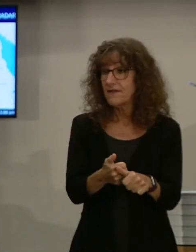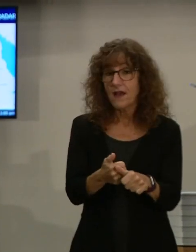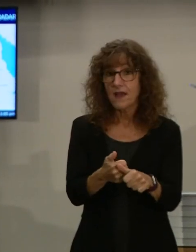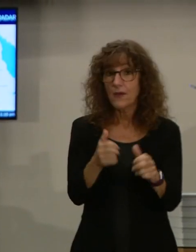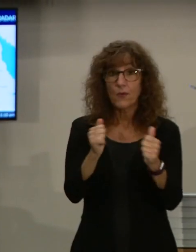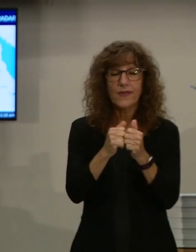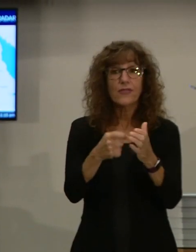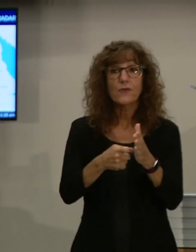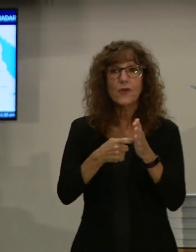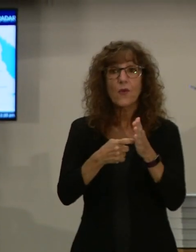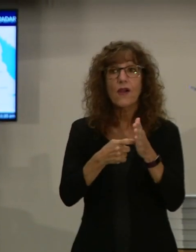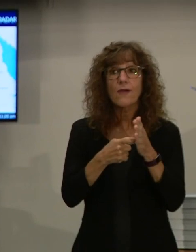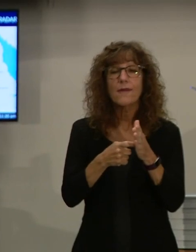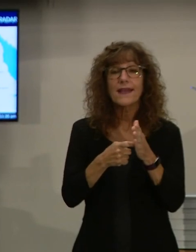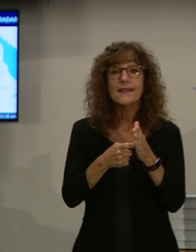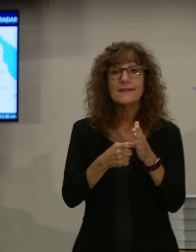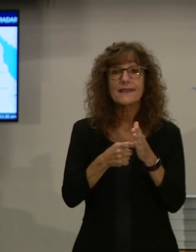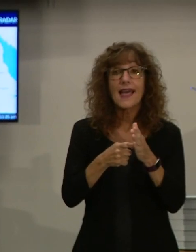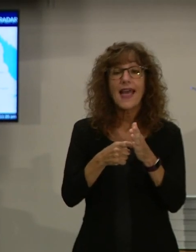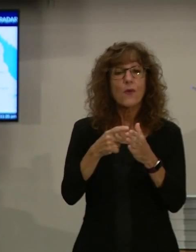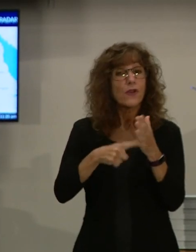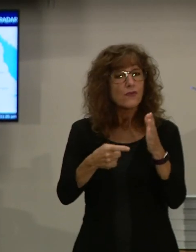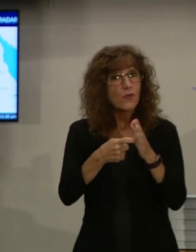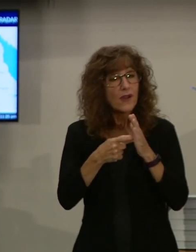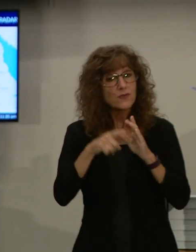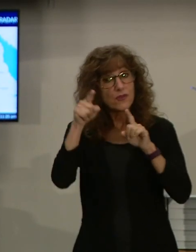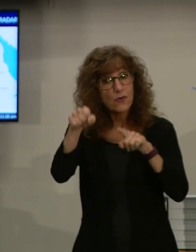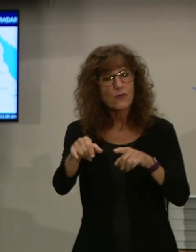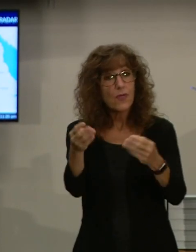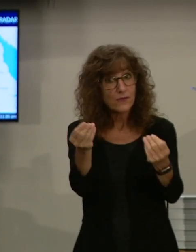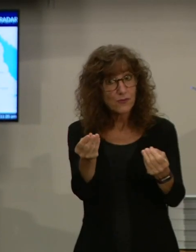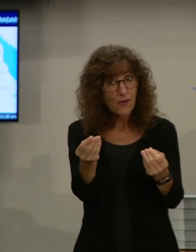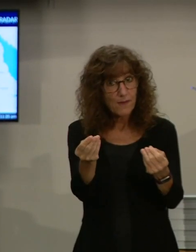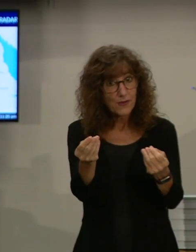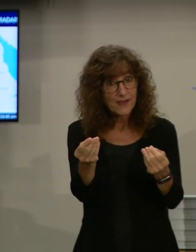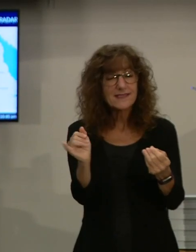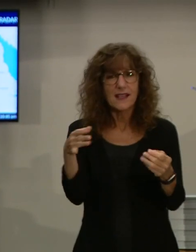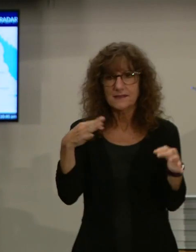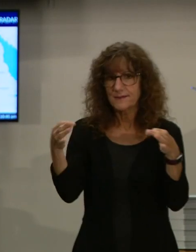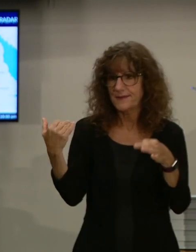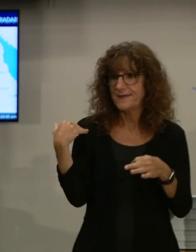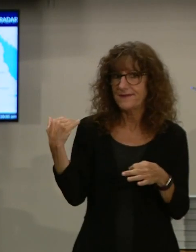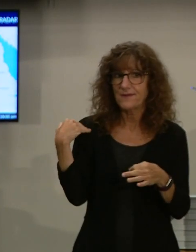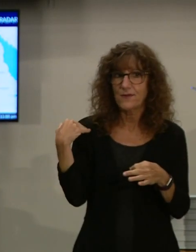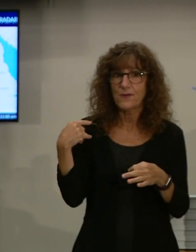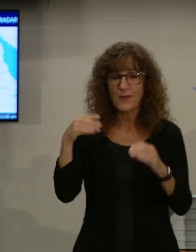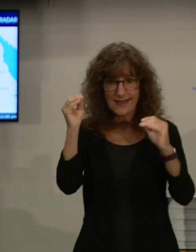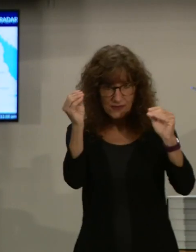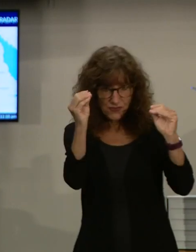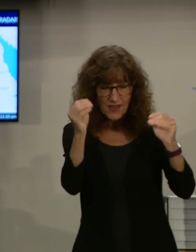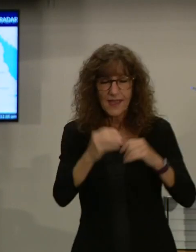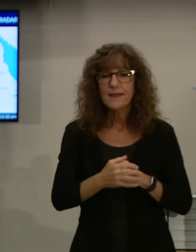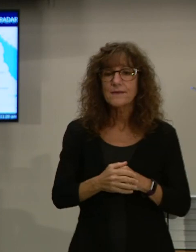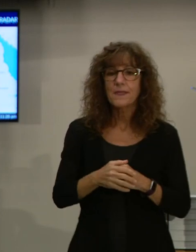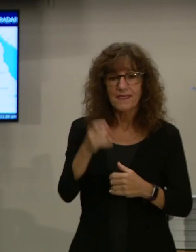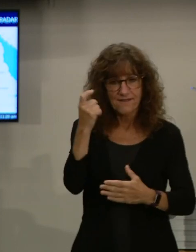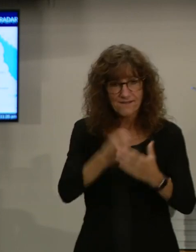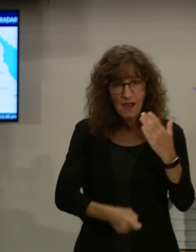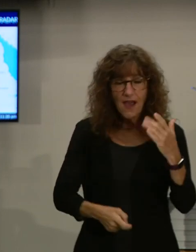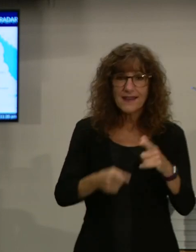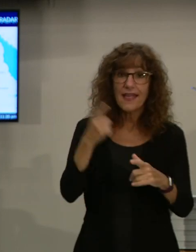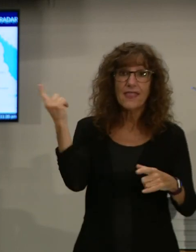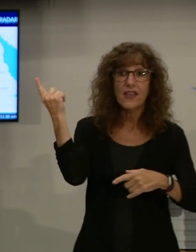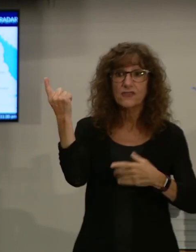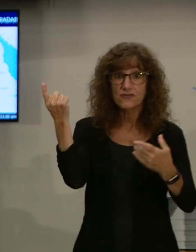the requirements. And what it requires is that we go to those properties. As I explained before, we educate, we fine, and then we